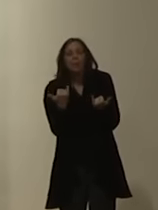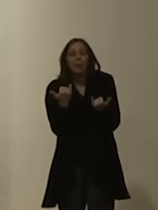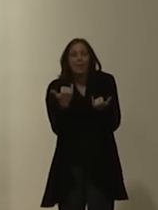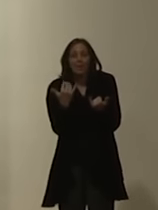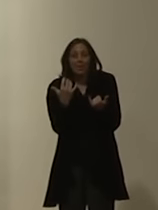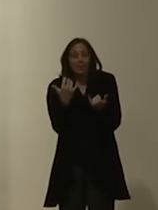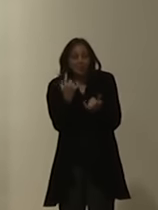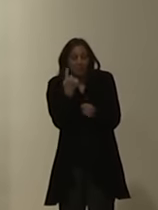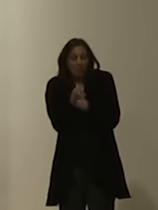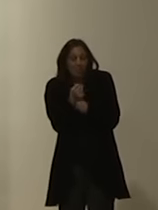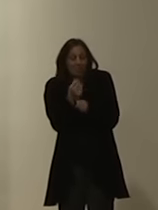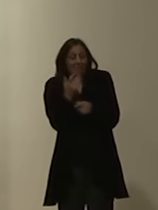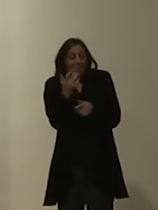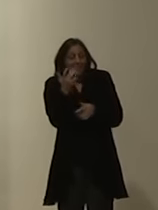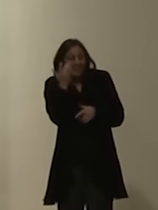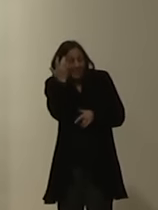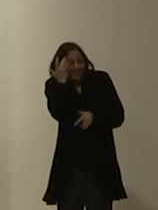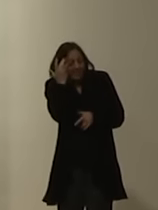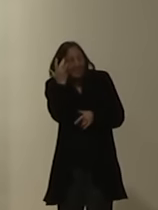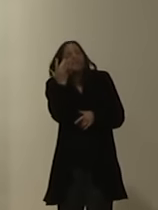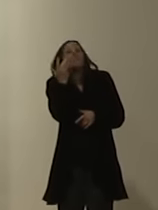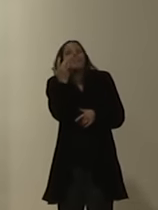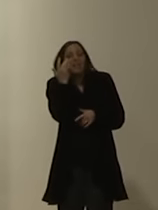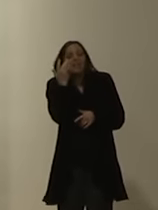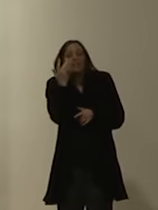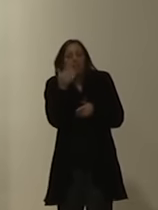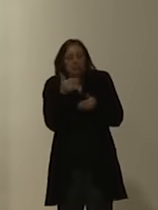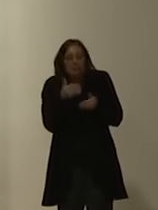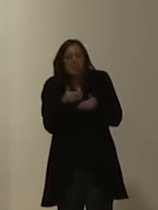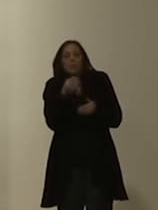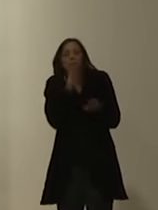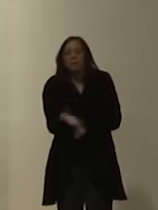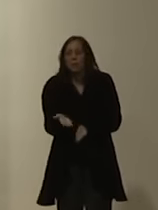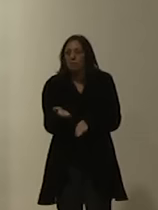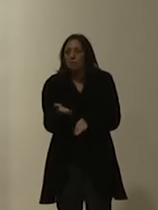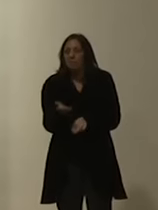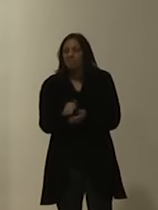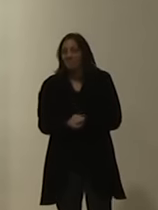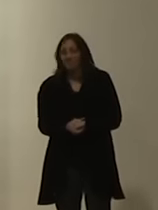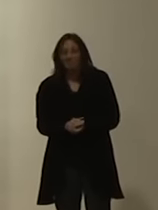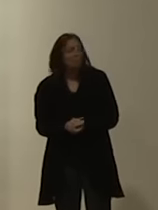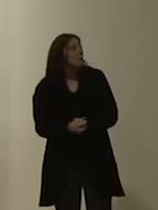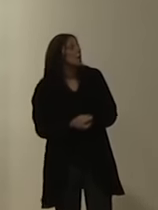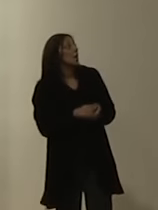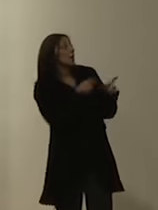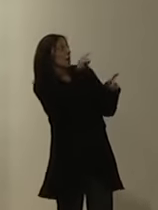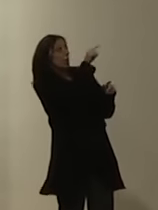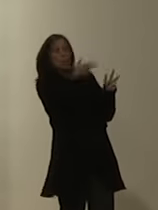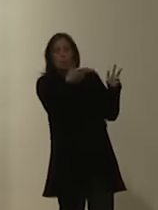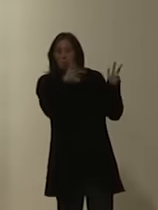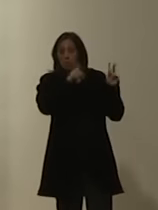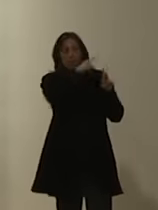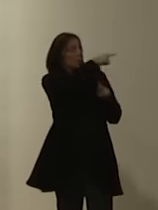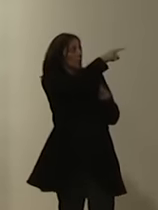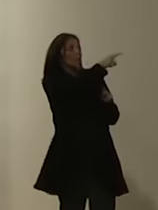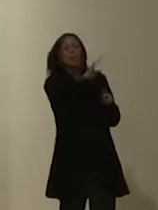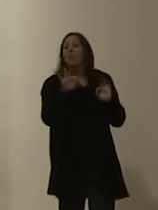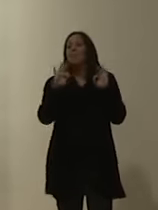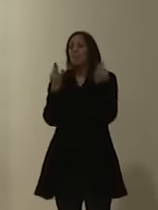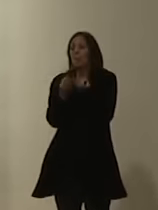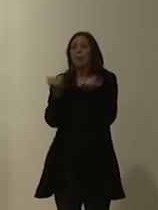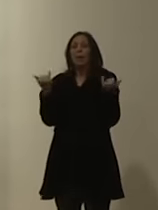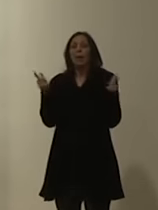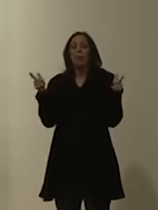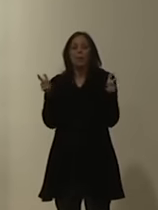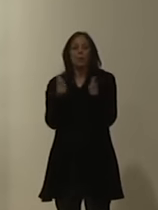These three lost a big portion of their families And it, you interview them, and now they're friends of mine,